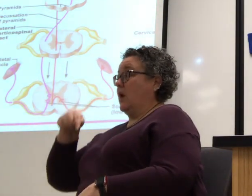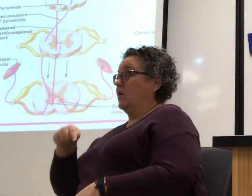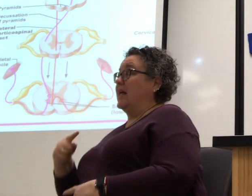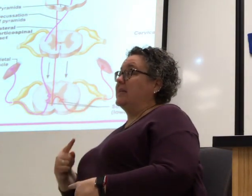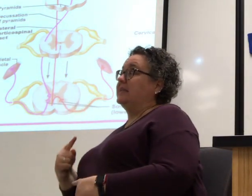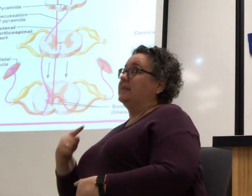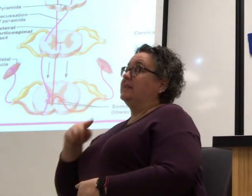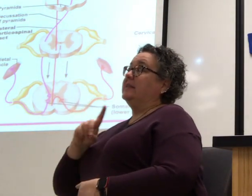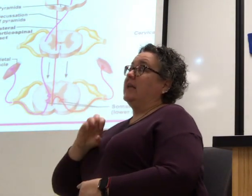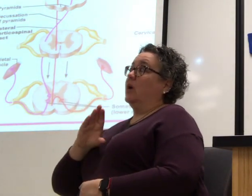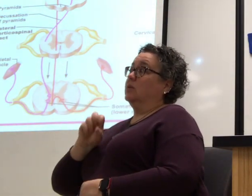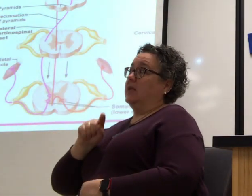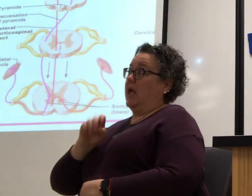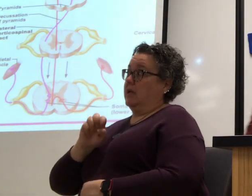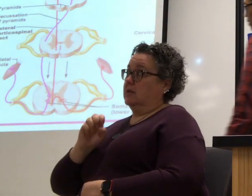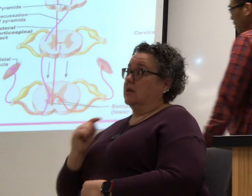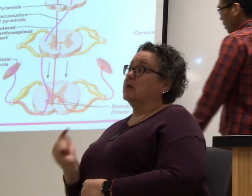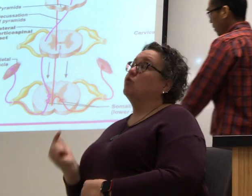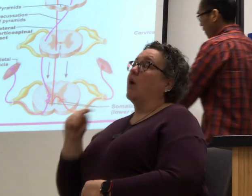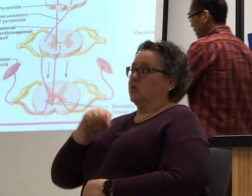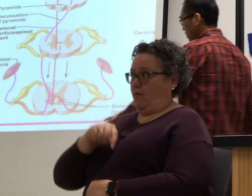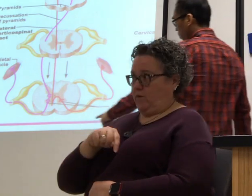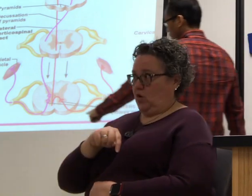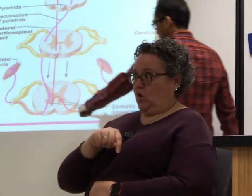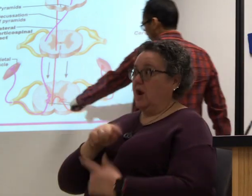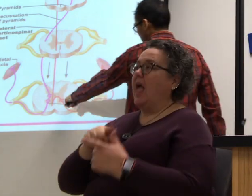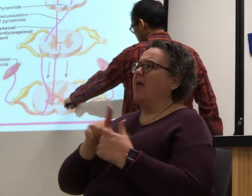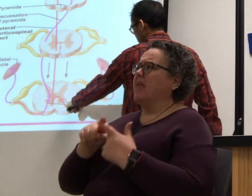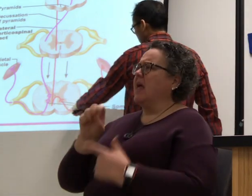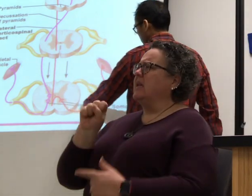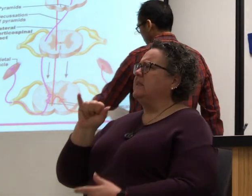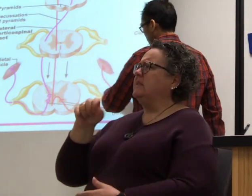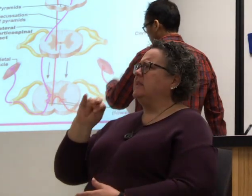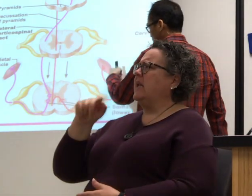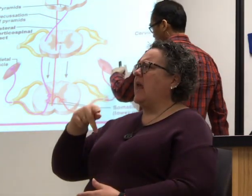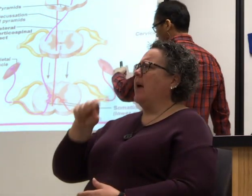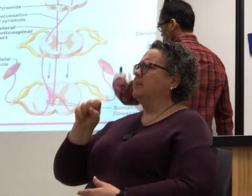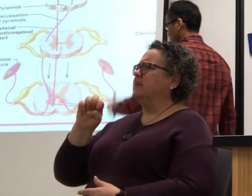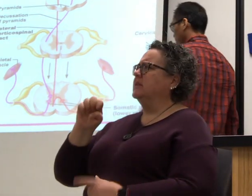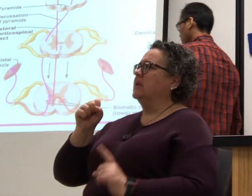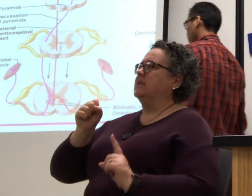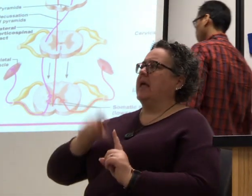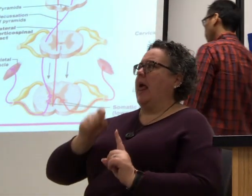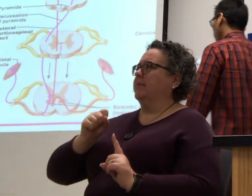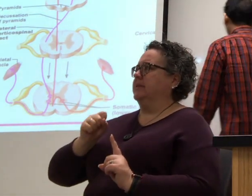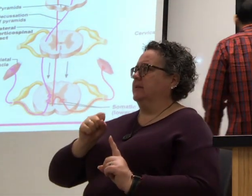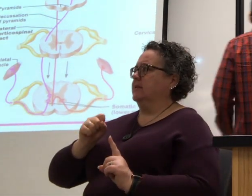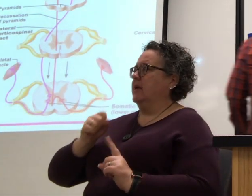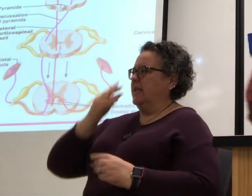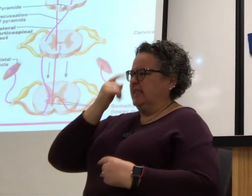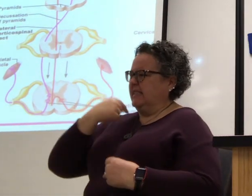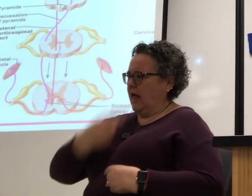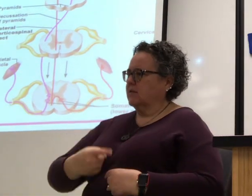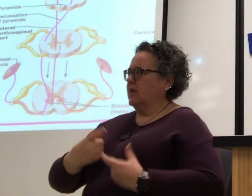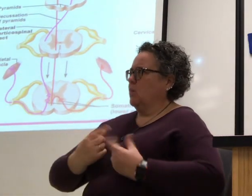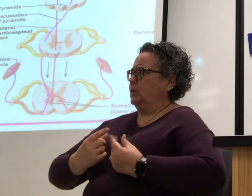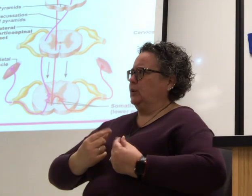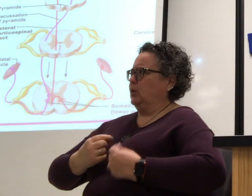So the second cell is the lower motor neuron. And that's the one that exits and goes to the muscle.